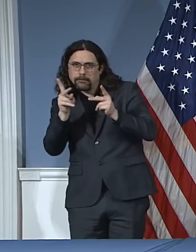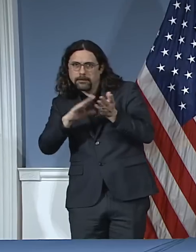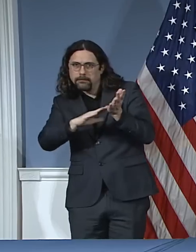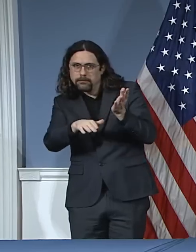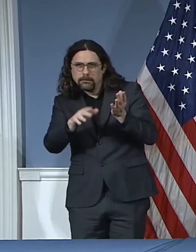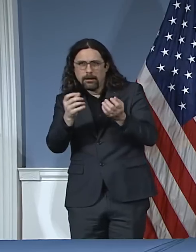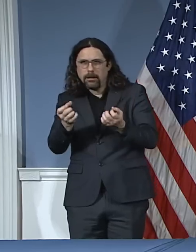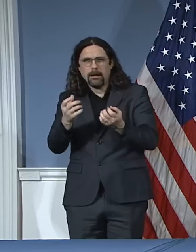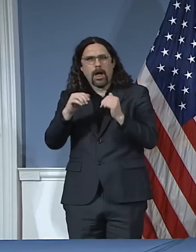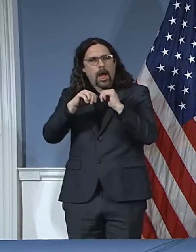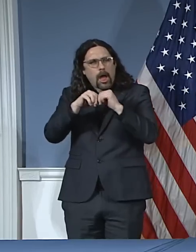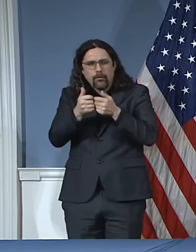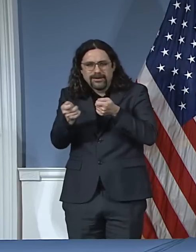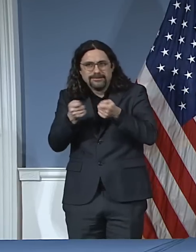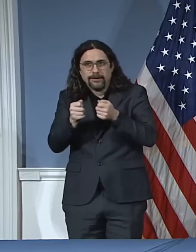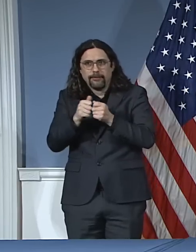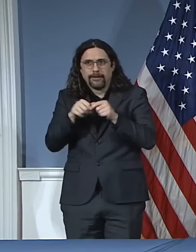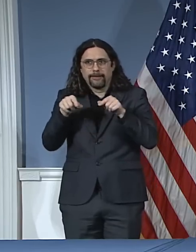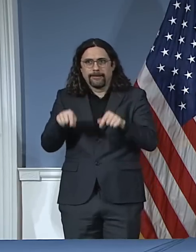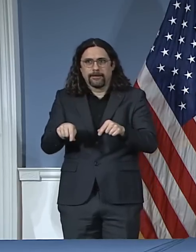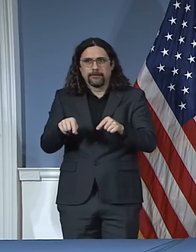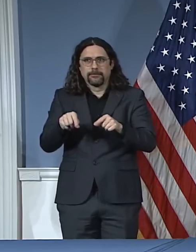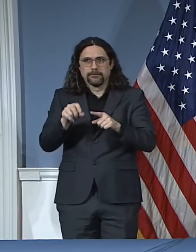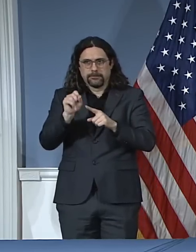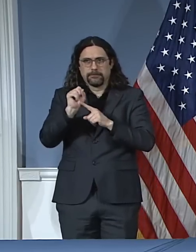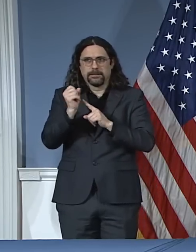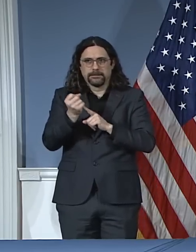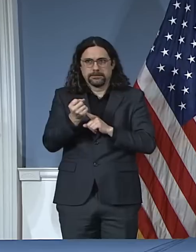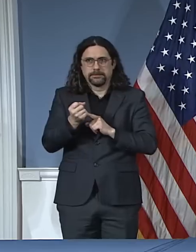public safety and obviously legal requirements.